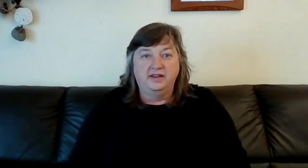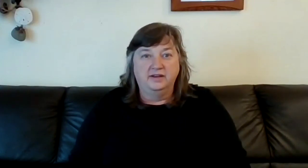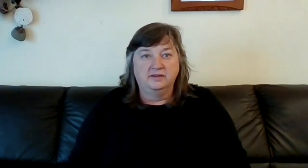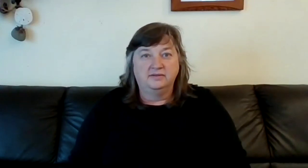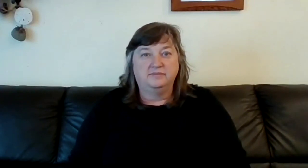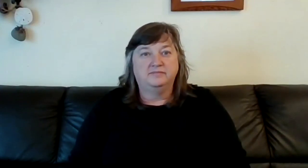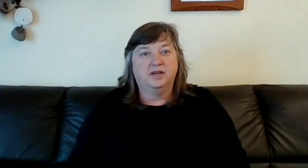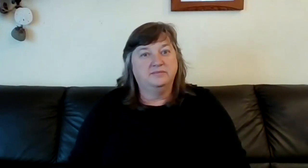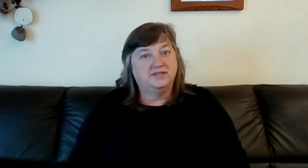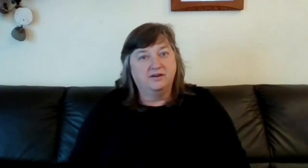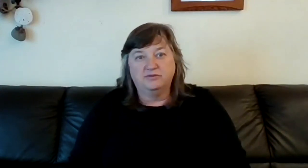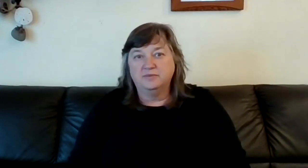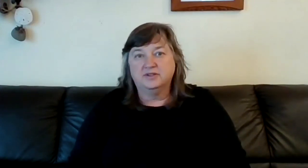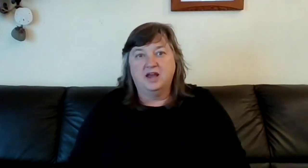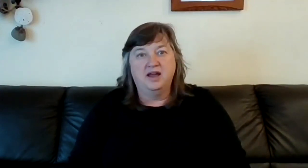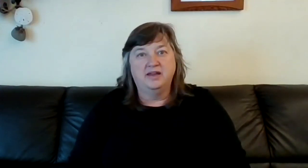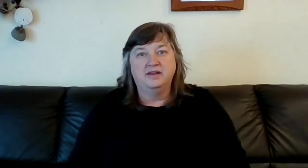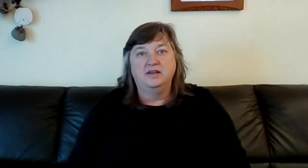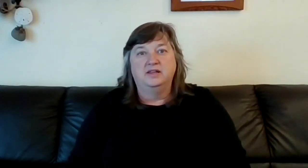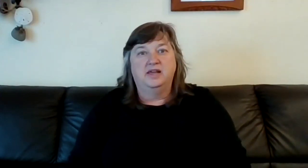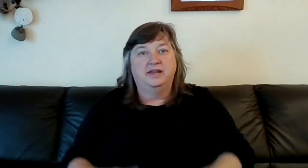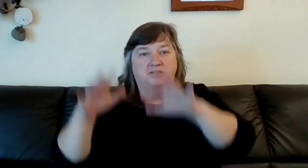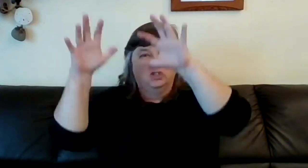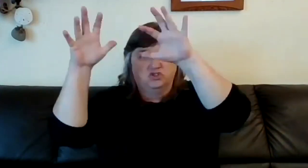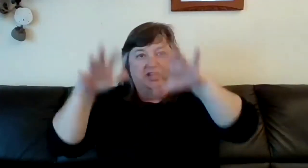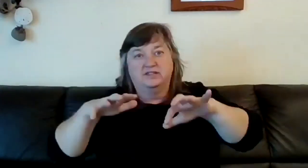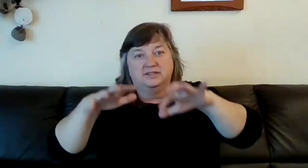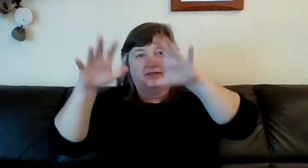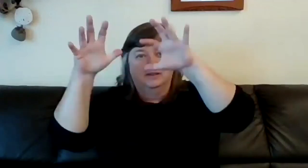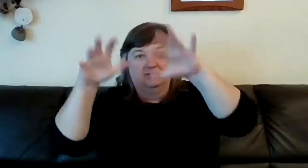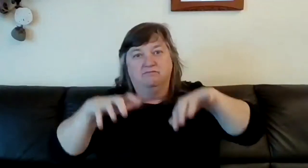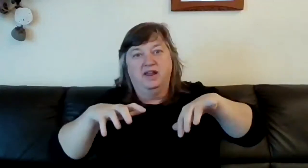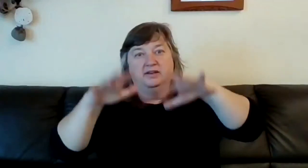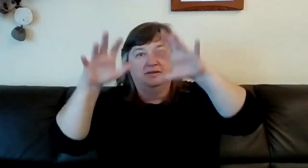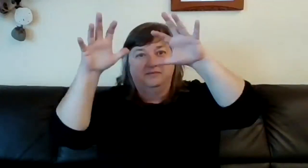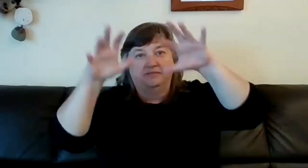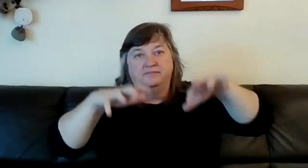Rain comes down from the sky like streaks. Rain,